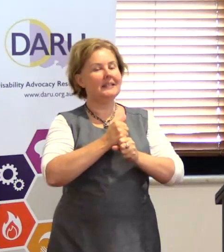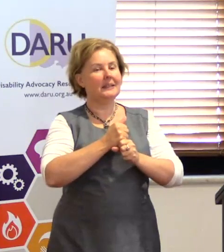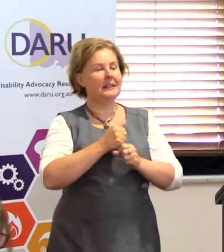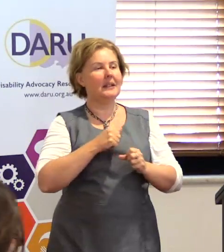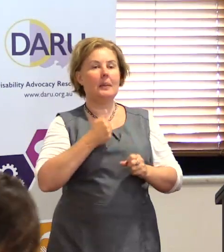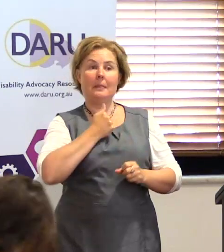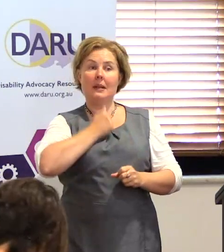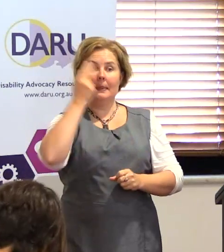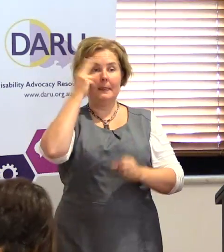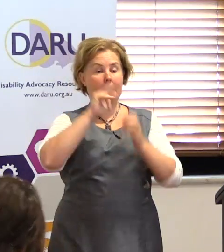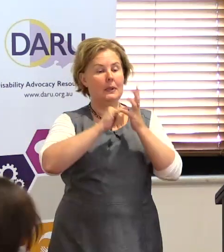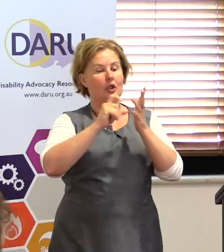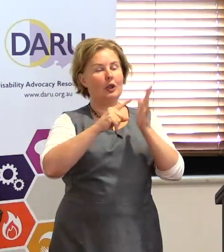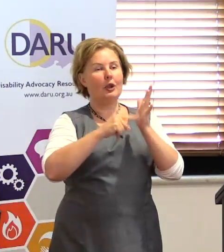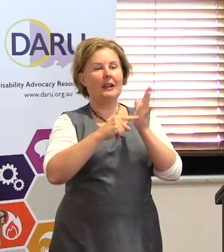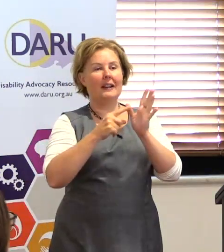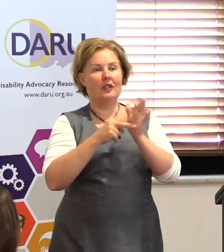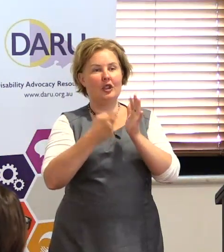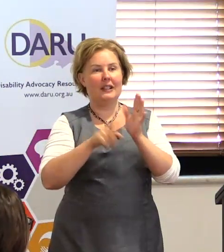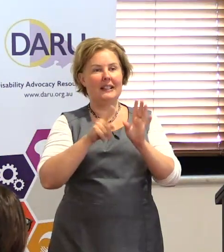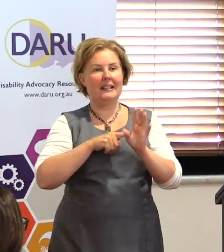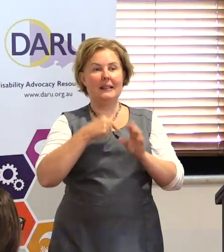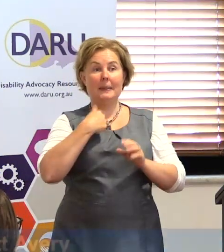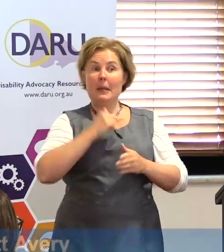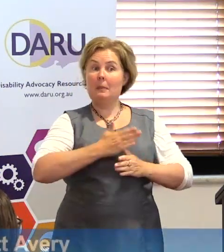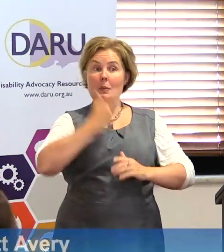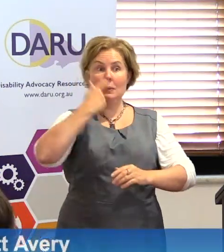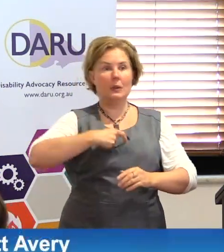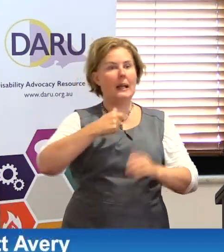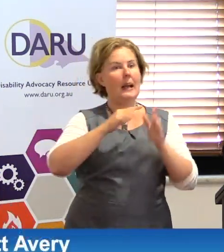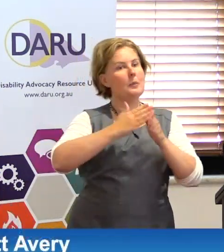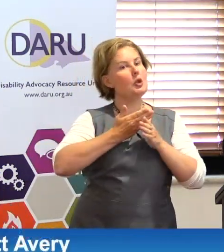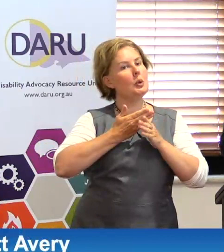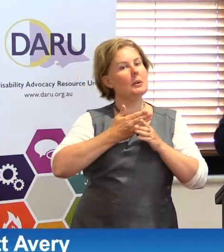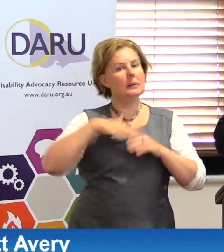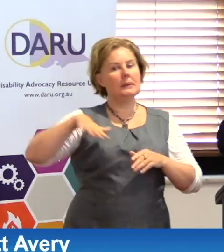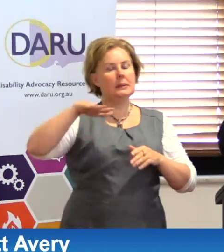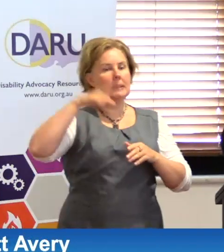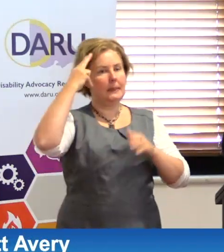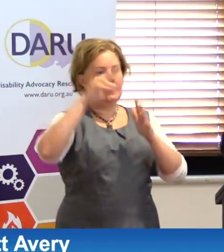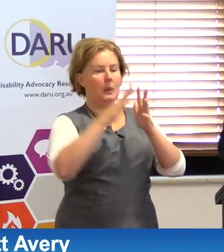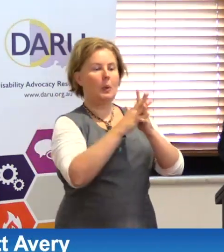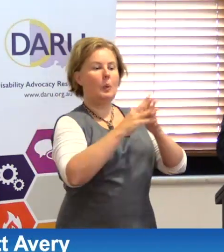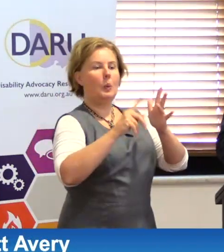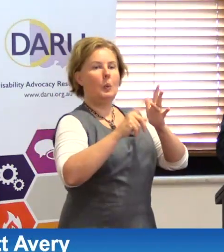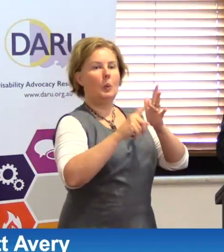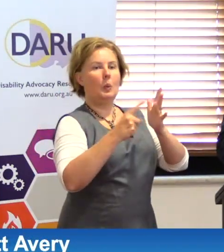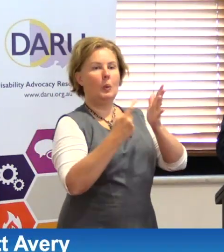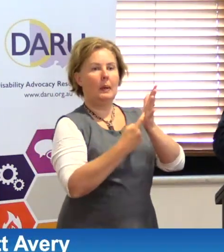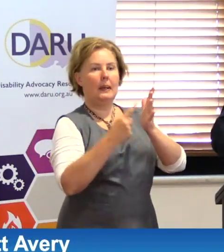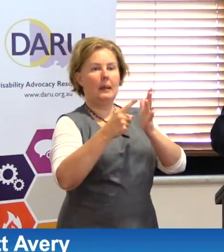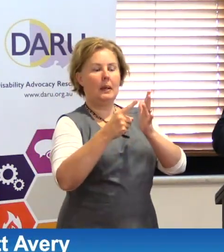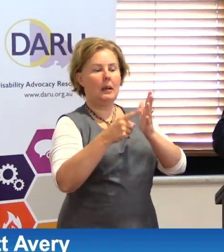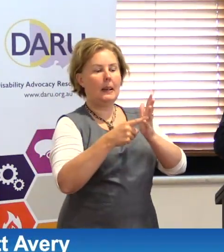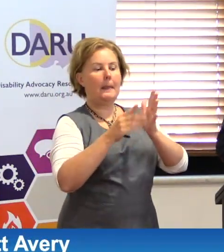Aboriginal person. The Aboriginal nation where I'm from is the Warramai Nation, so we